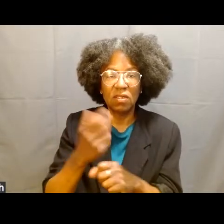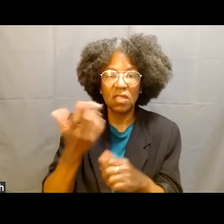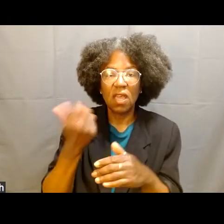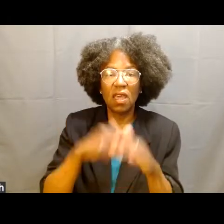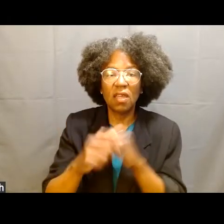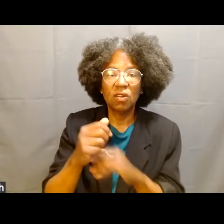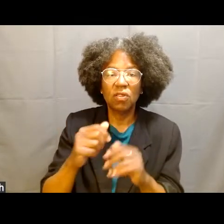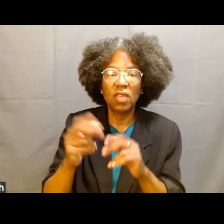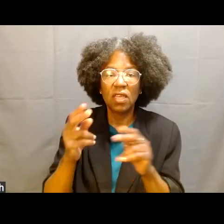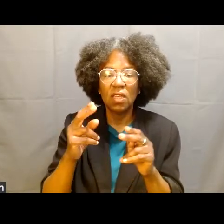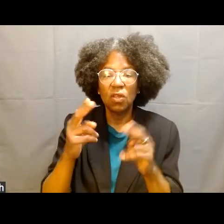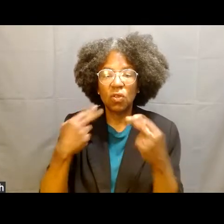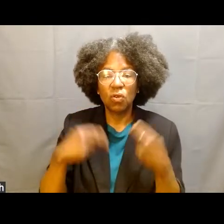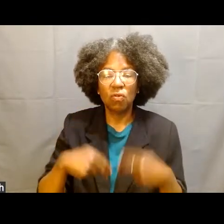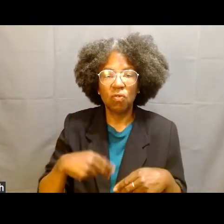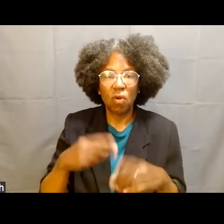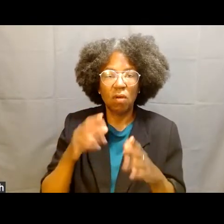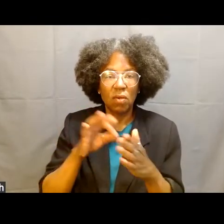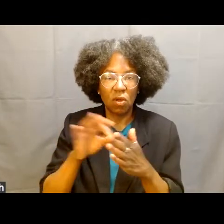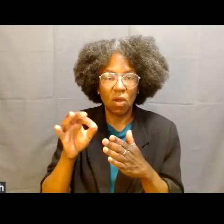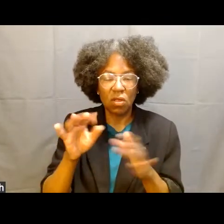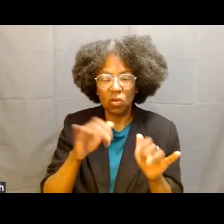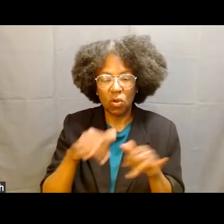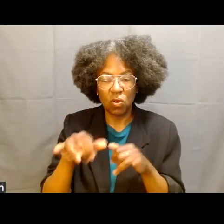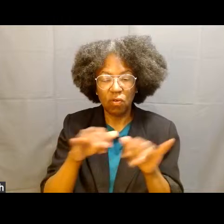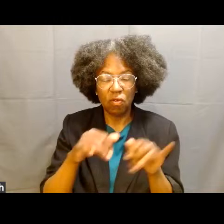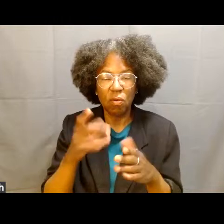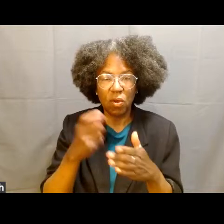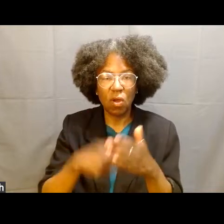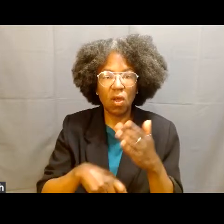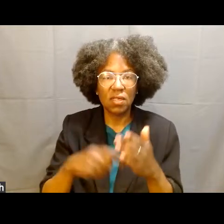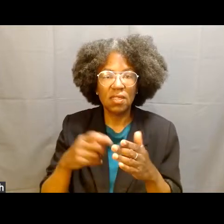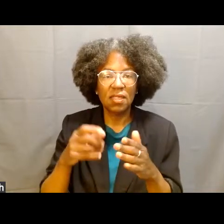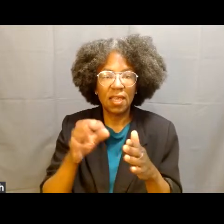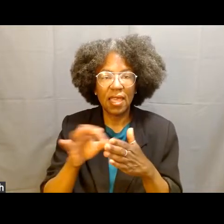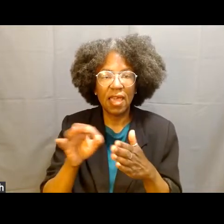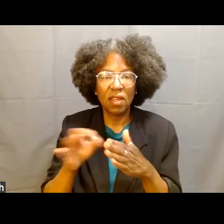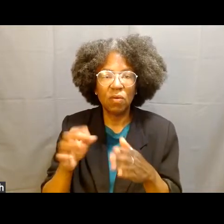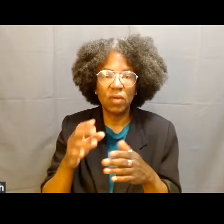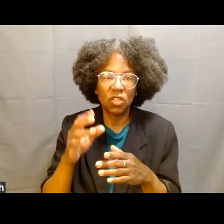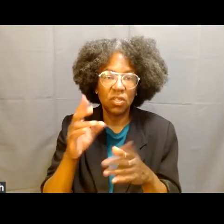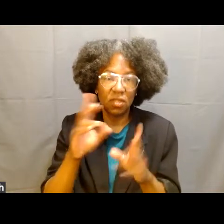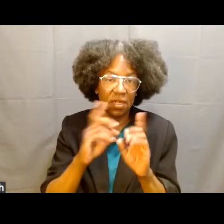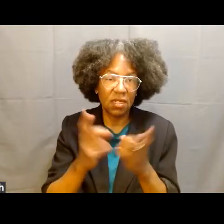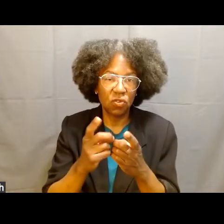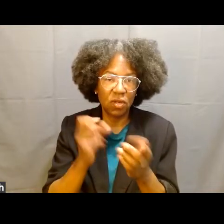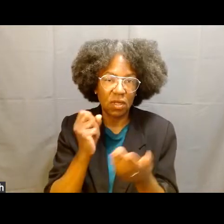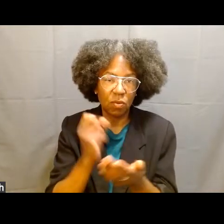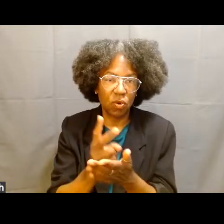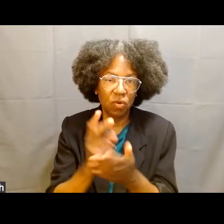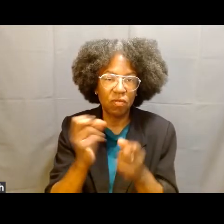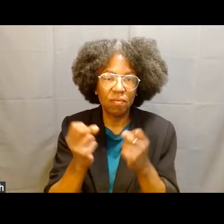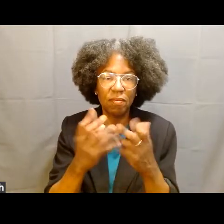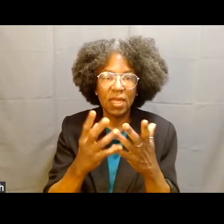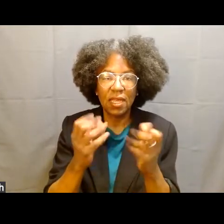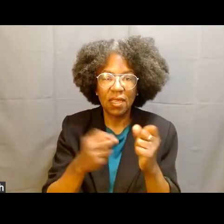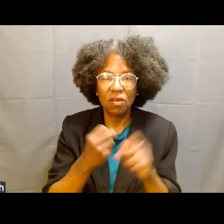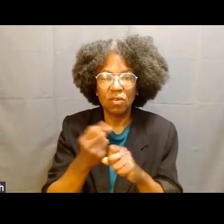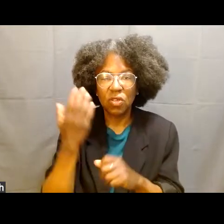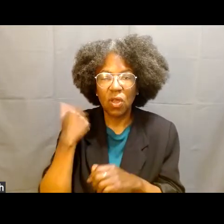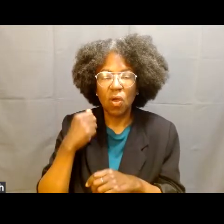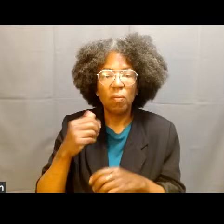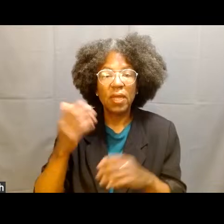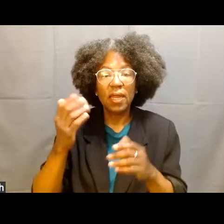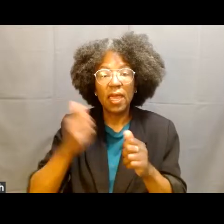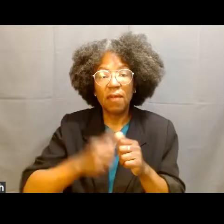accounting, which the district has Review and approved discuss. many years ago. But every 5 years, we come to update